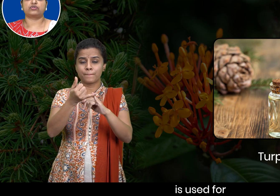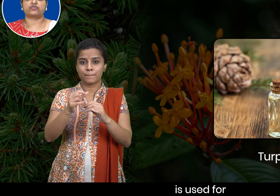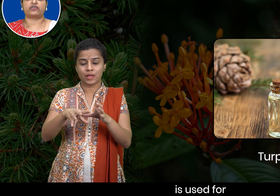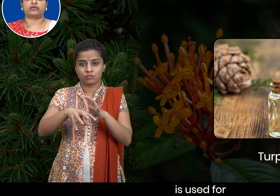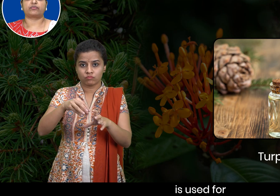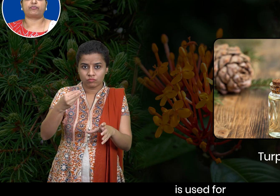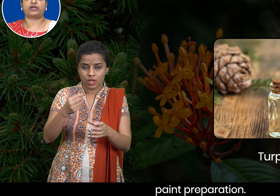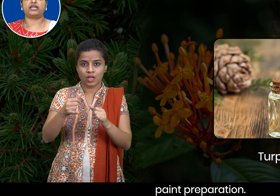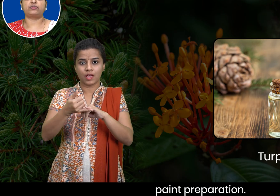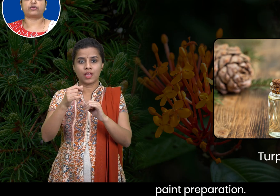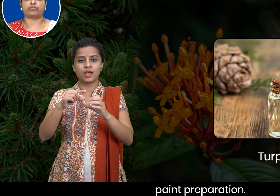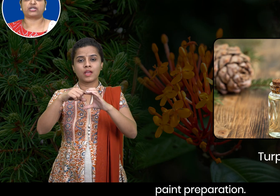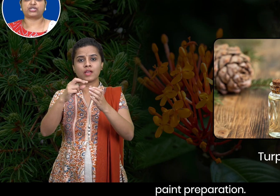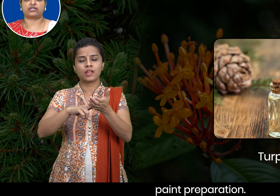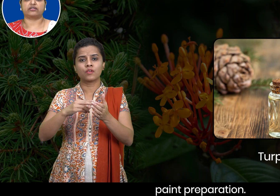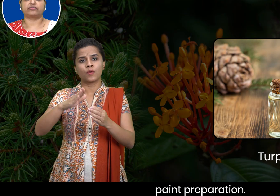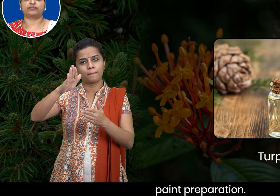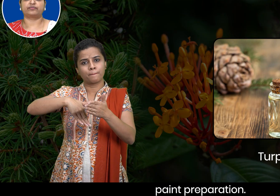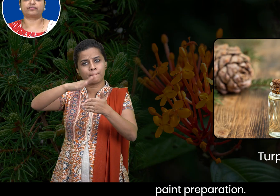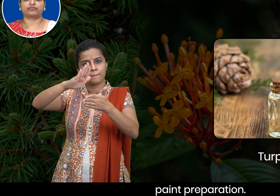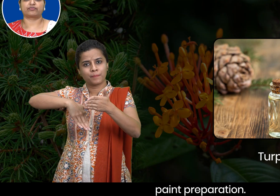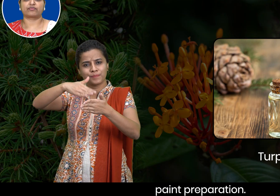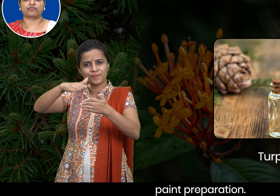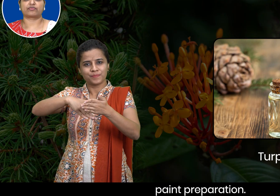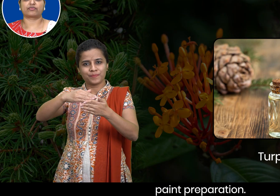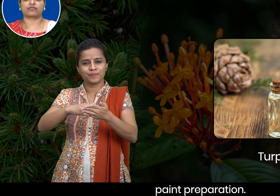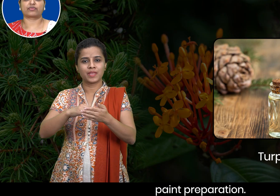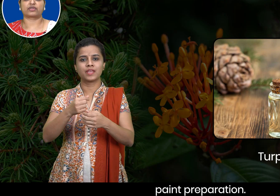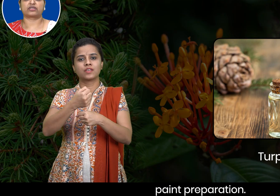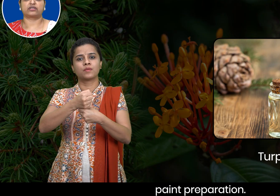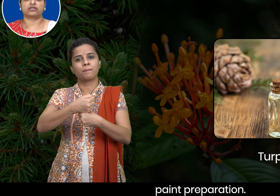is used for paint preparation.